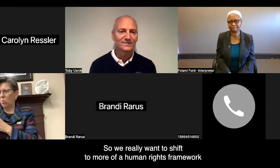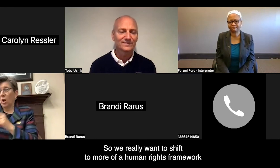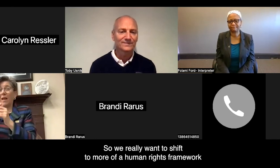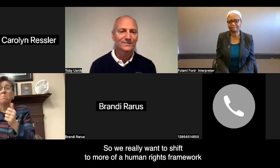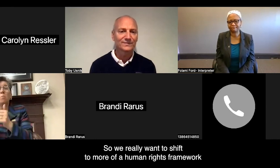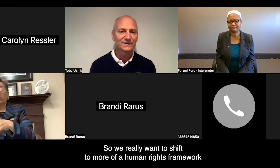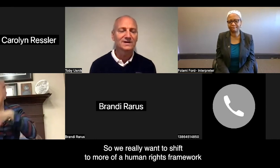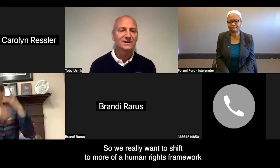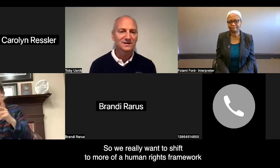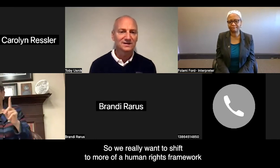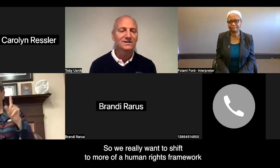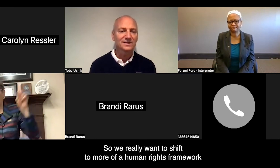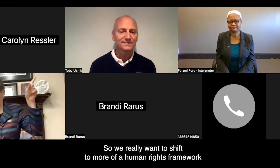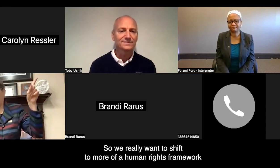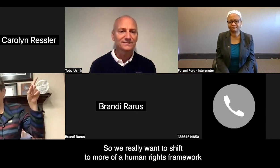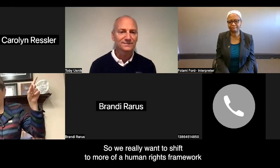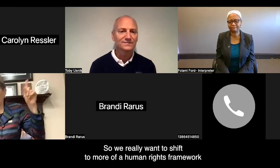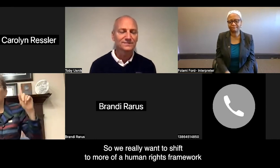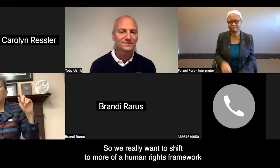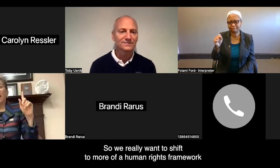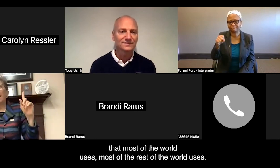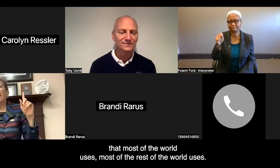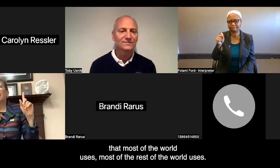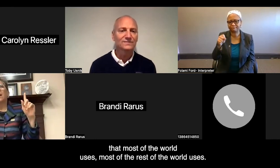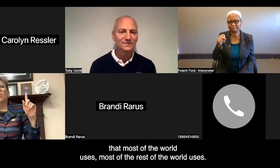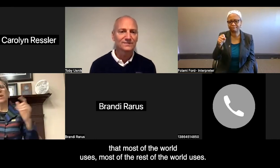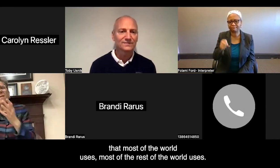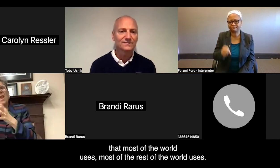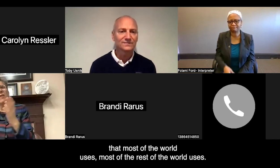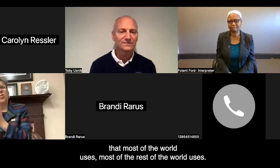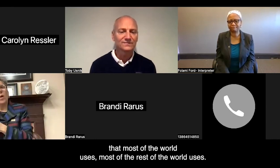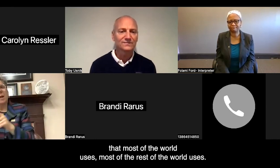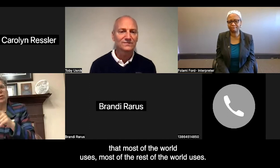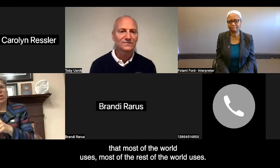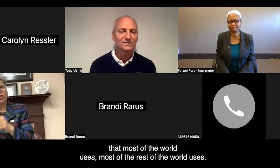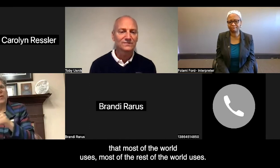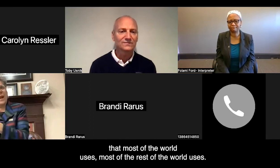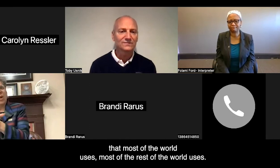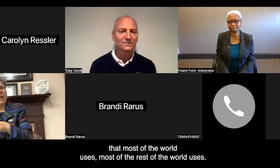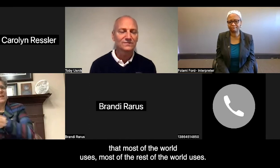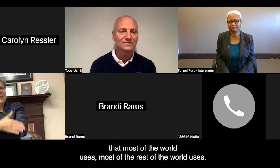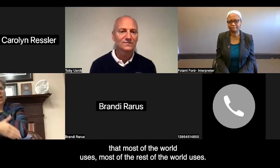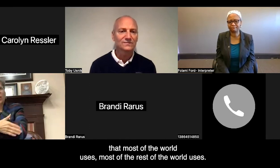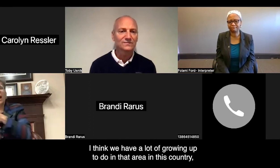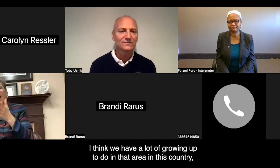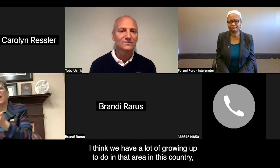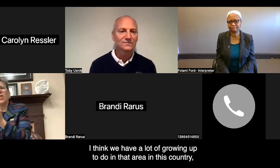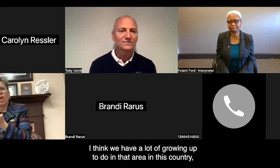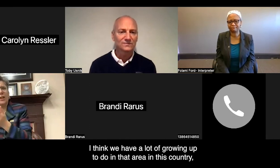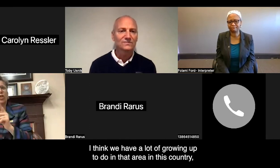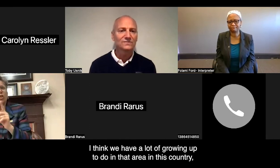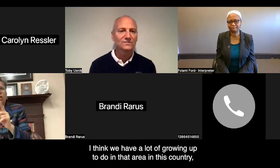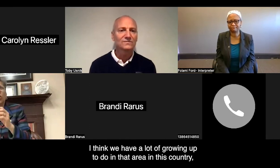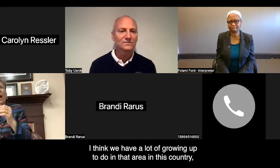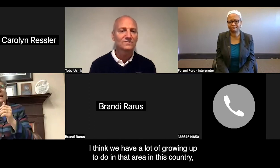human rights framework that most of the world uses, most of the rest of the world uses. I think we have a lot of growing up to do in that